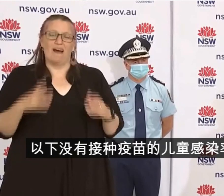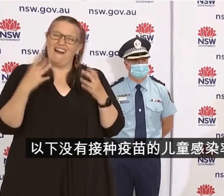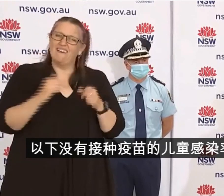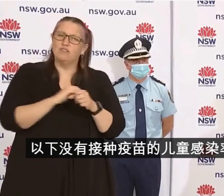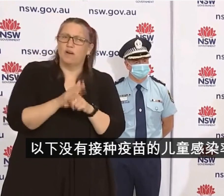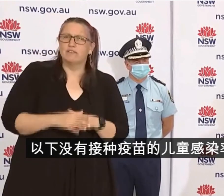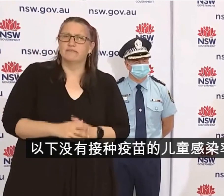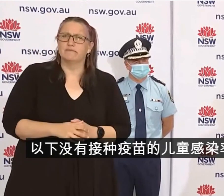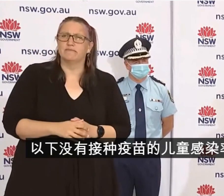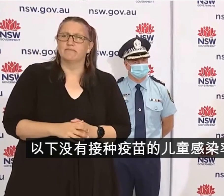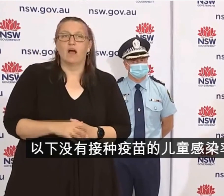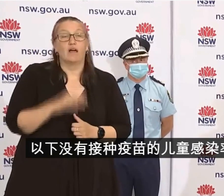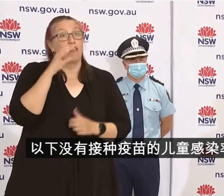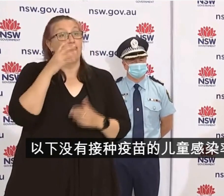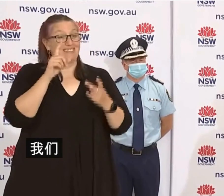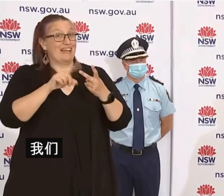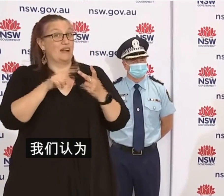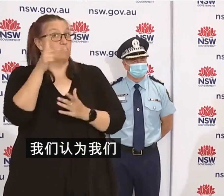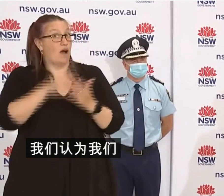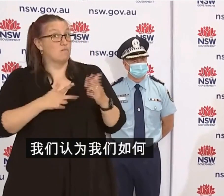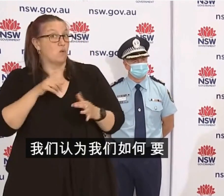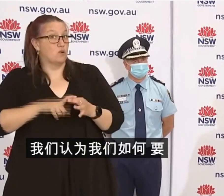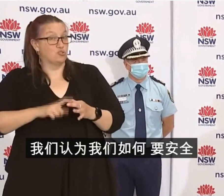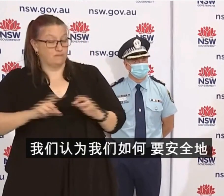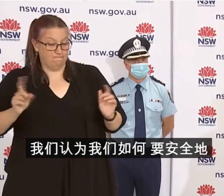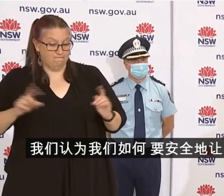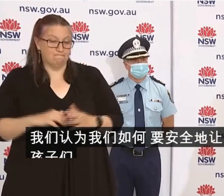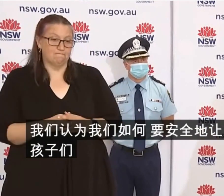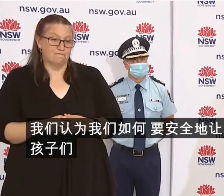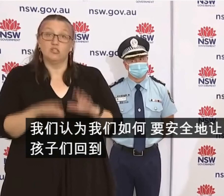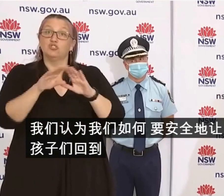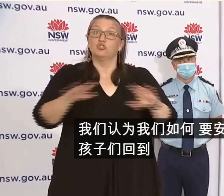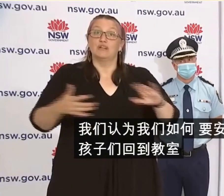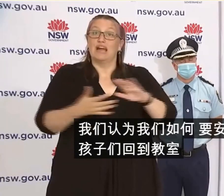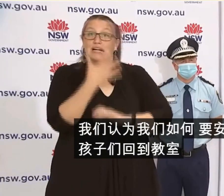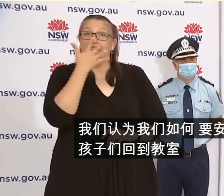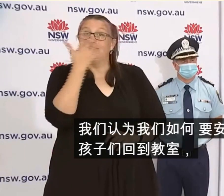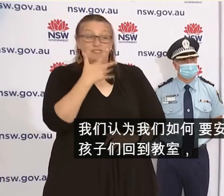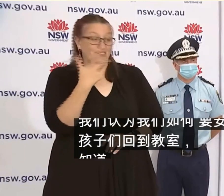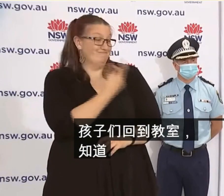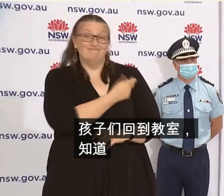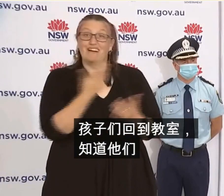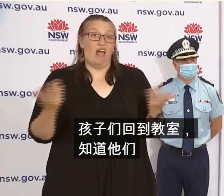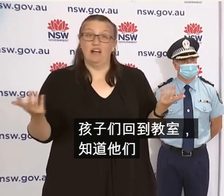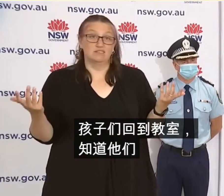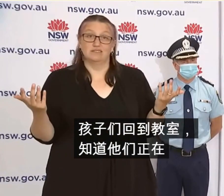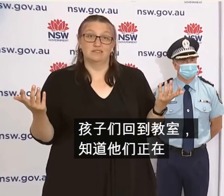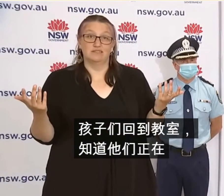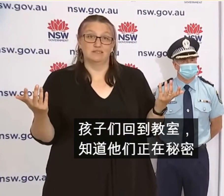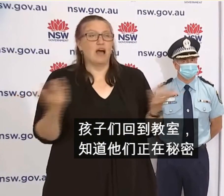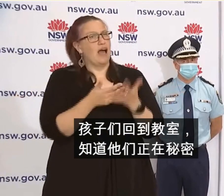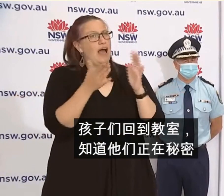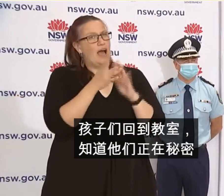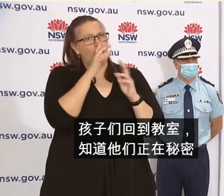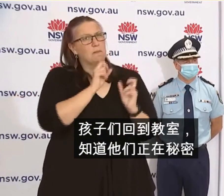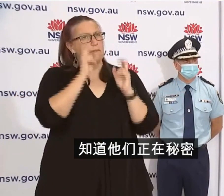to under 15s in Australia, how do we think we are going to safely get children back into the classroom, knowing that they are